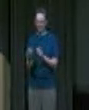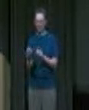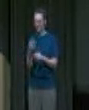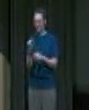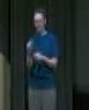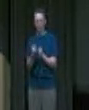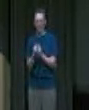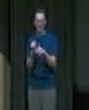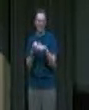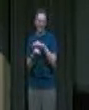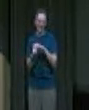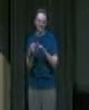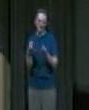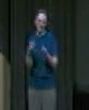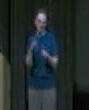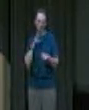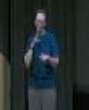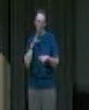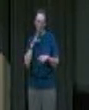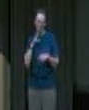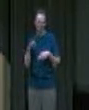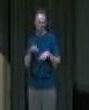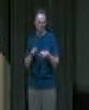with accessing from the riverbed.